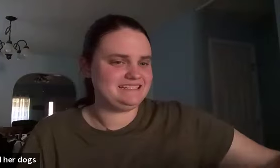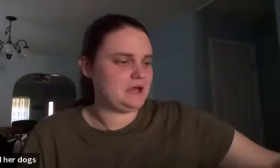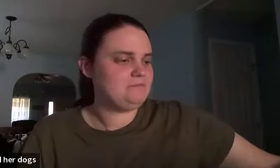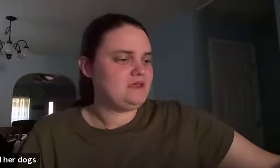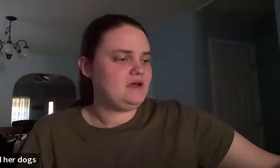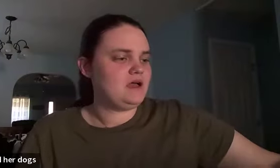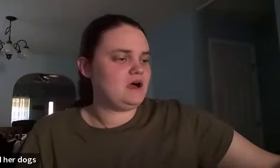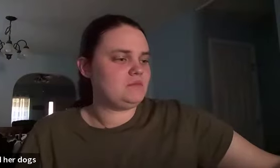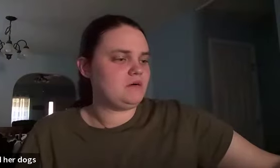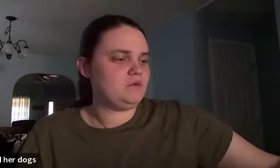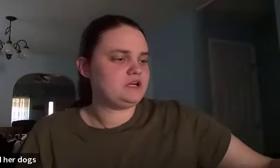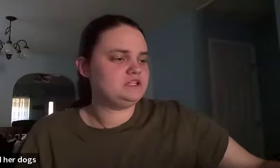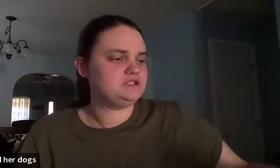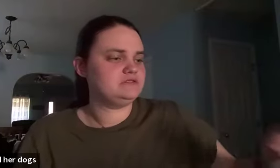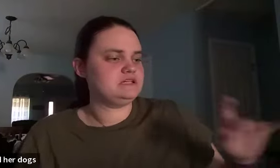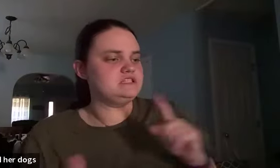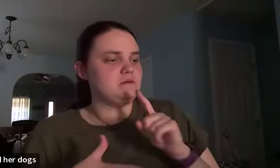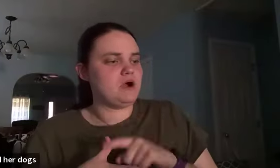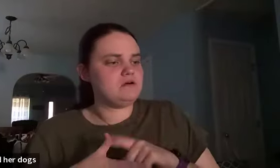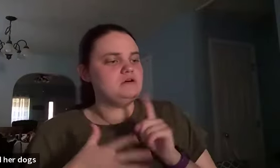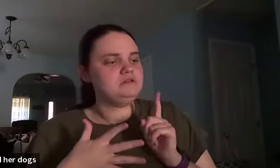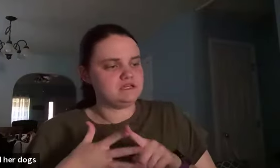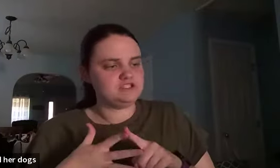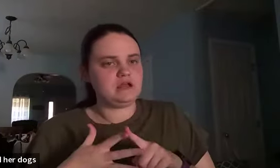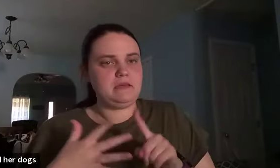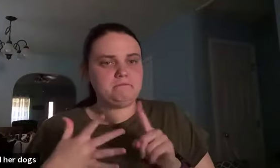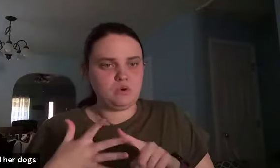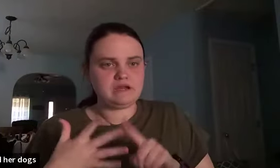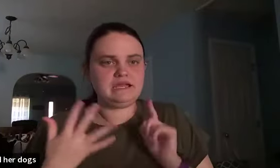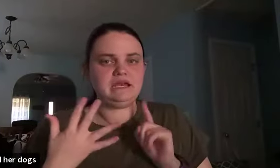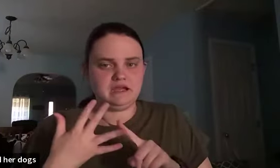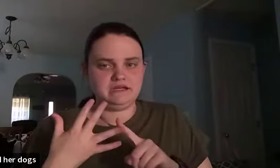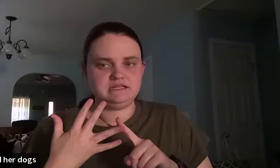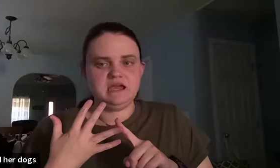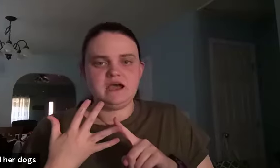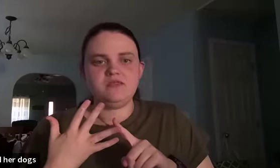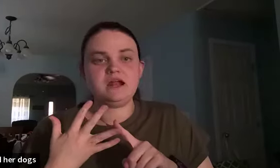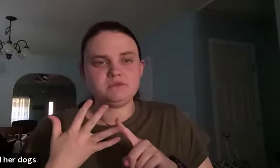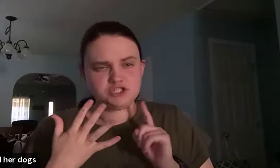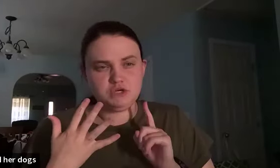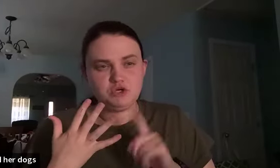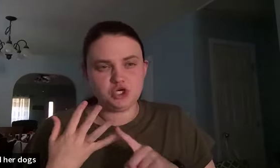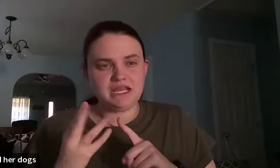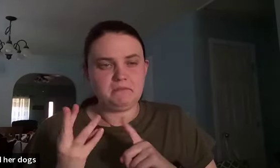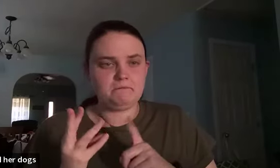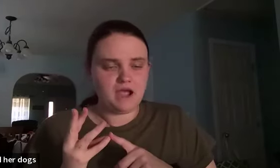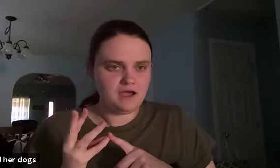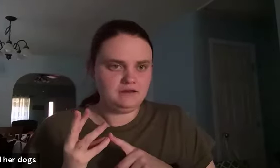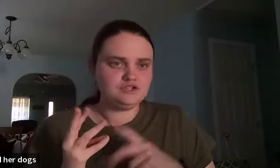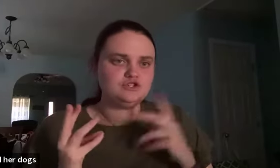did lie. We're gonna do is tomorrow, yesterday, morning, night, and then I'm gonna show you good and bad, so